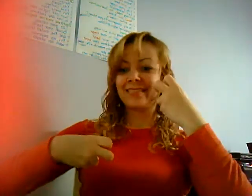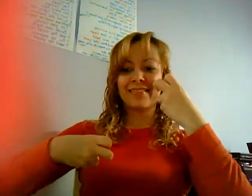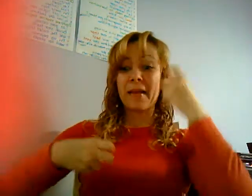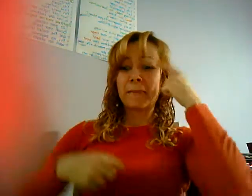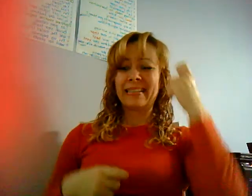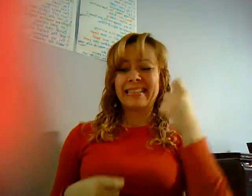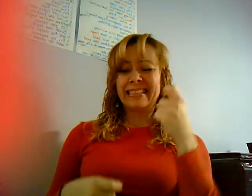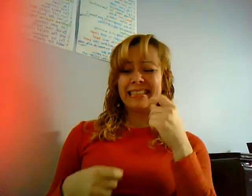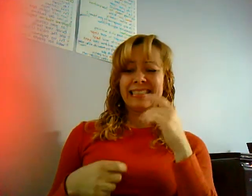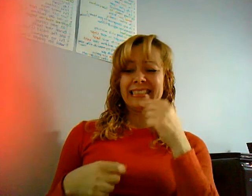not be hardened.